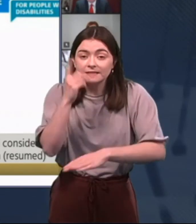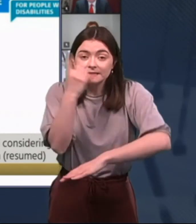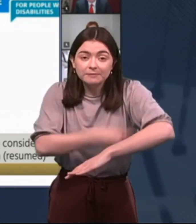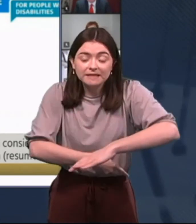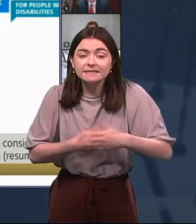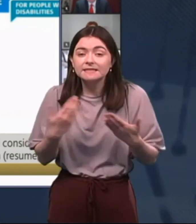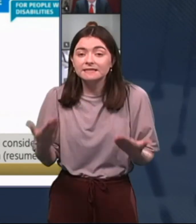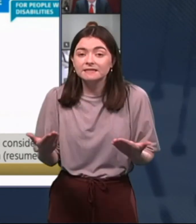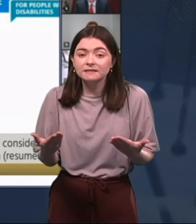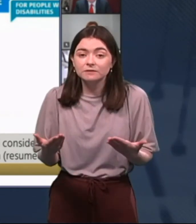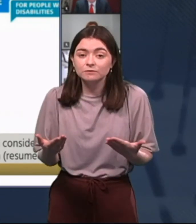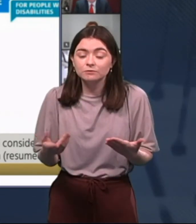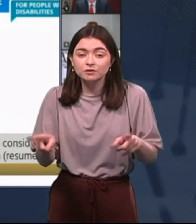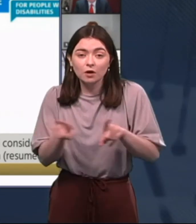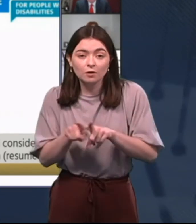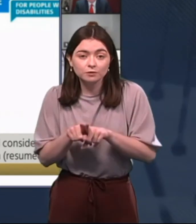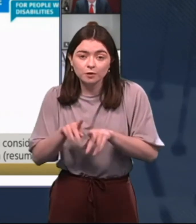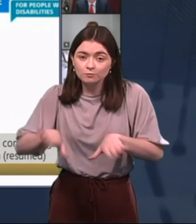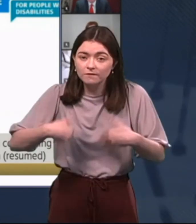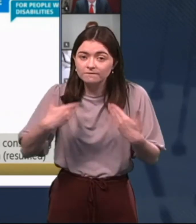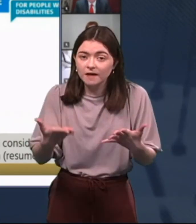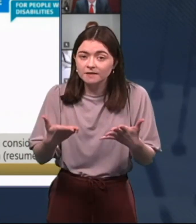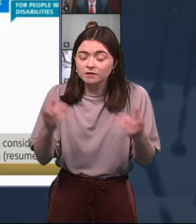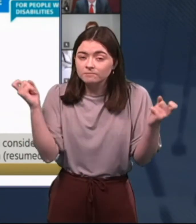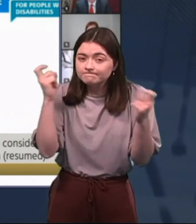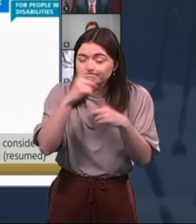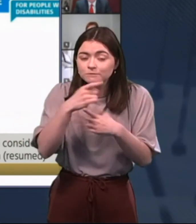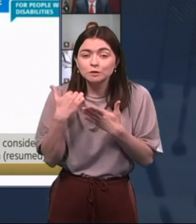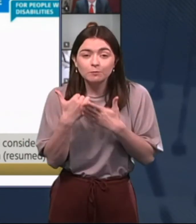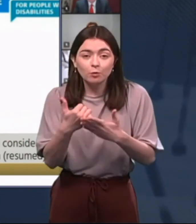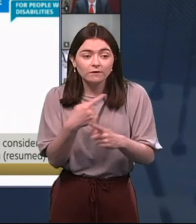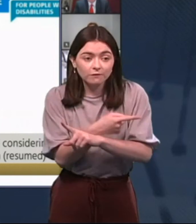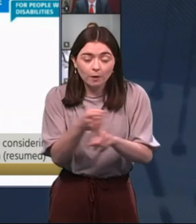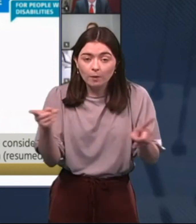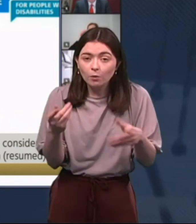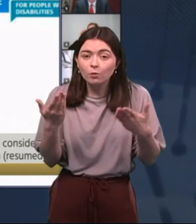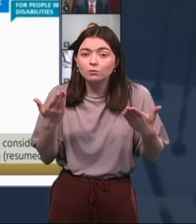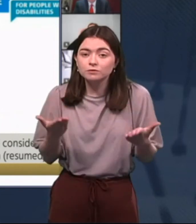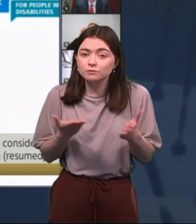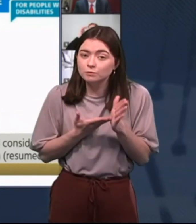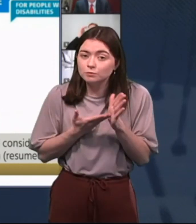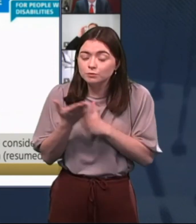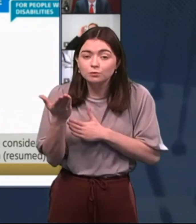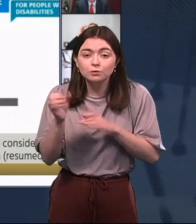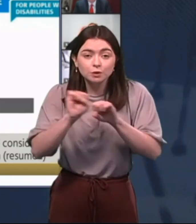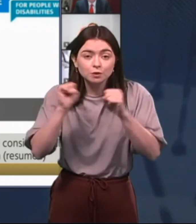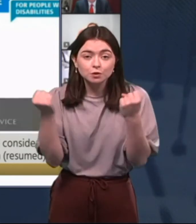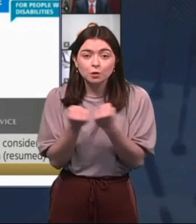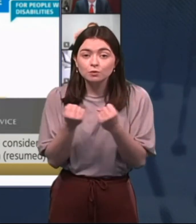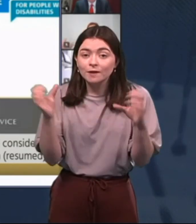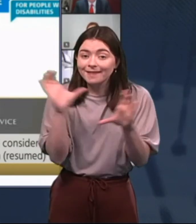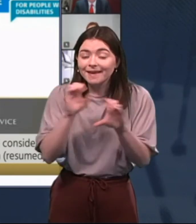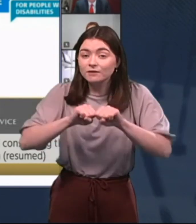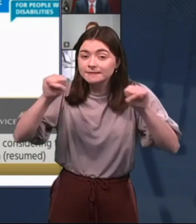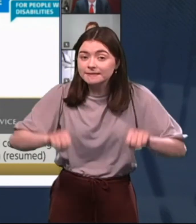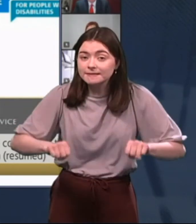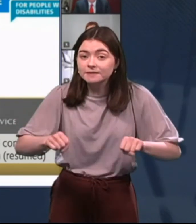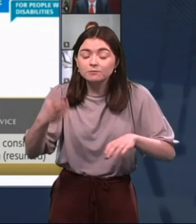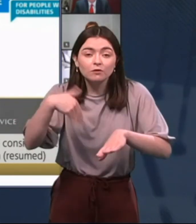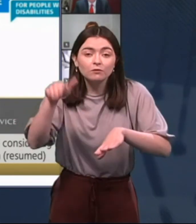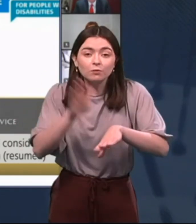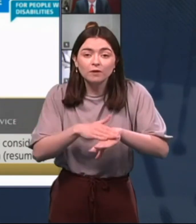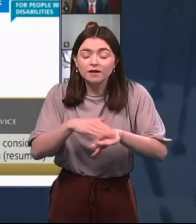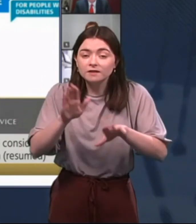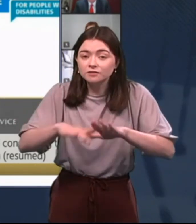also provide quite complex support to those who are navigating the social care system, where their children